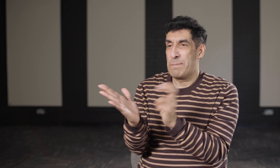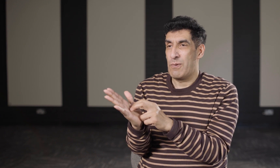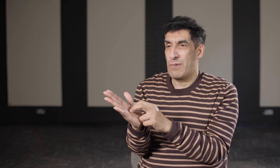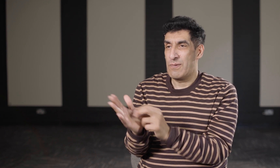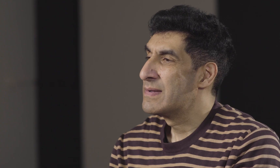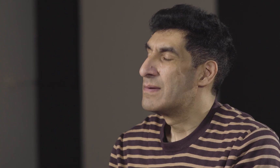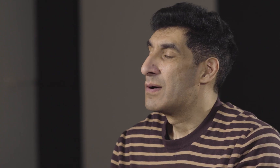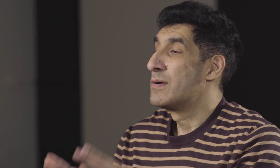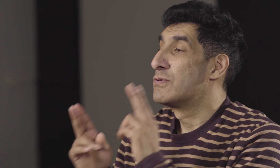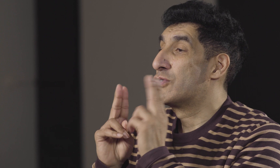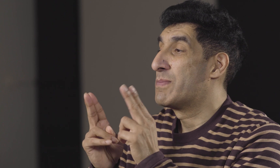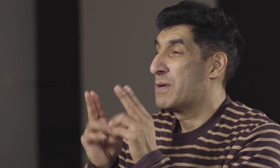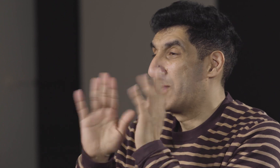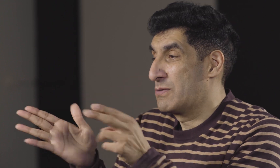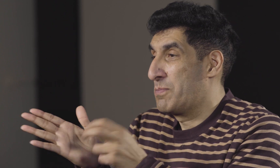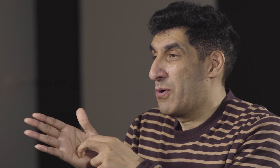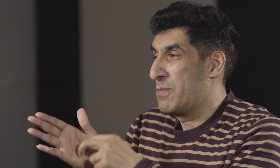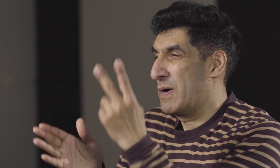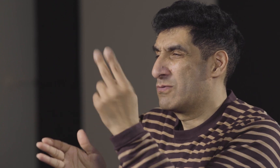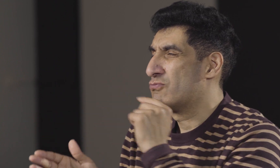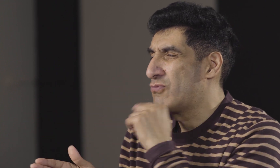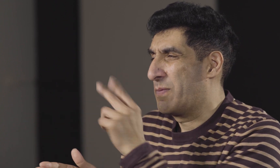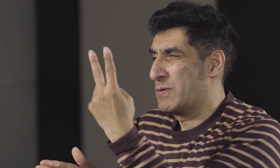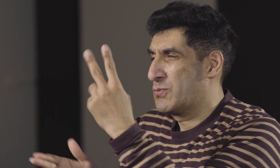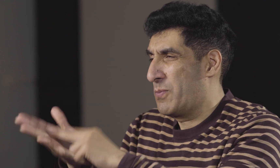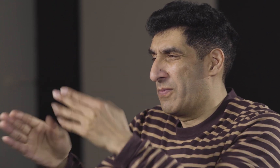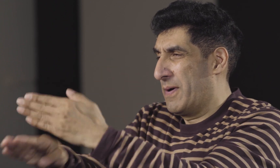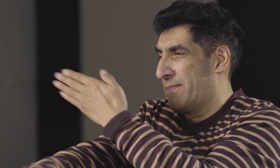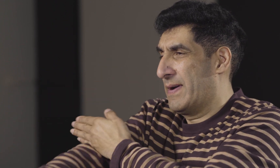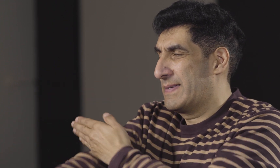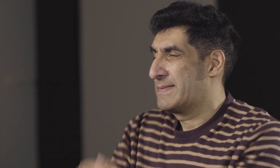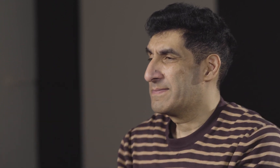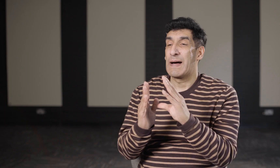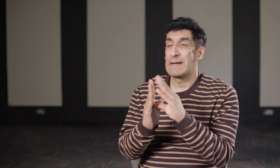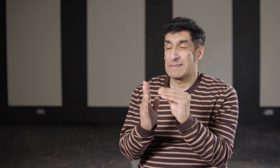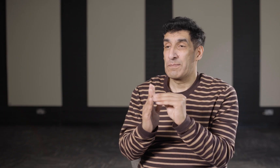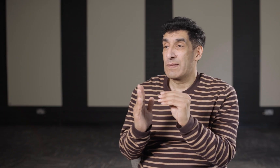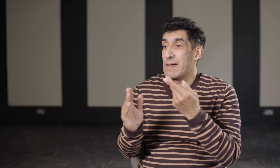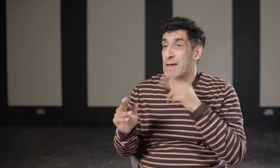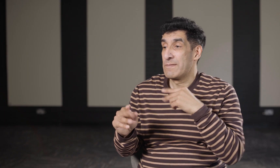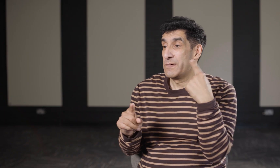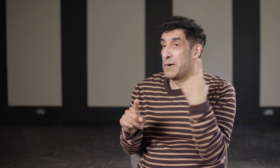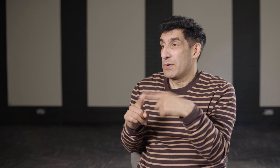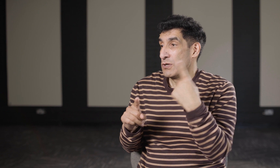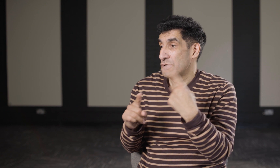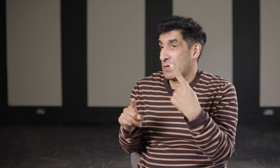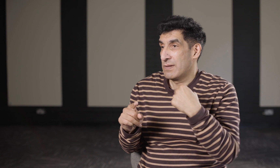day. Roughly, you'd have to book an interpreter 2 months in advance. If it's an emergency, if I'm ill, if I've